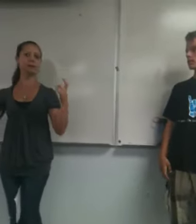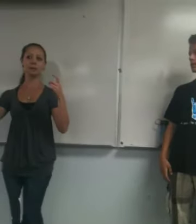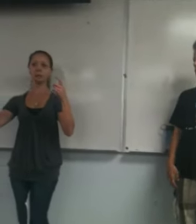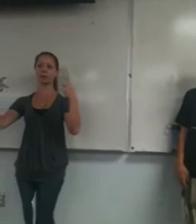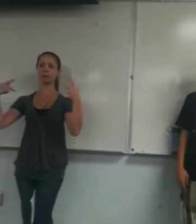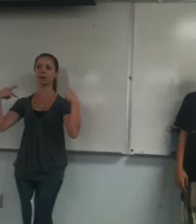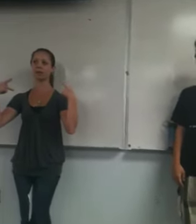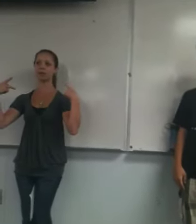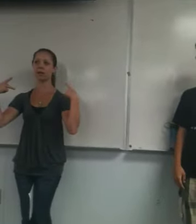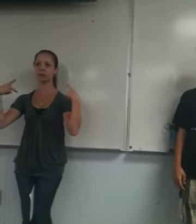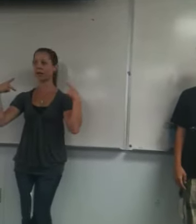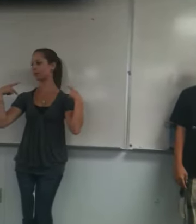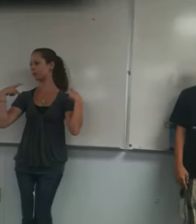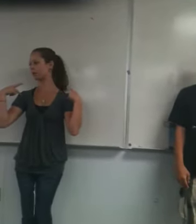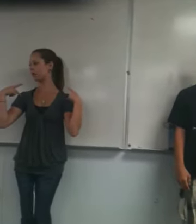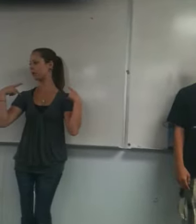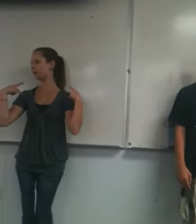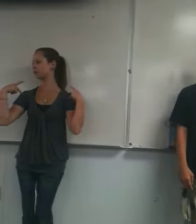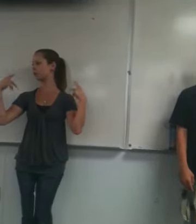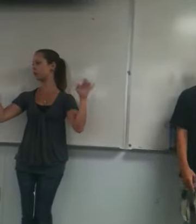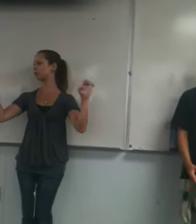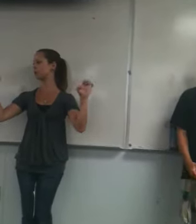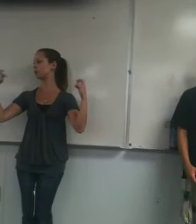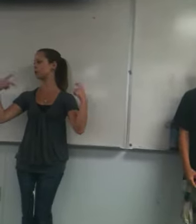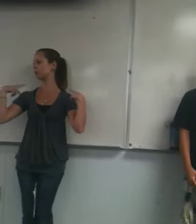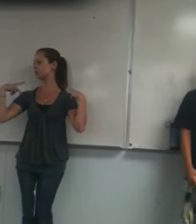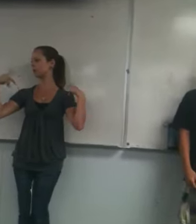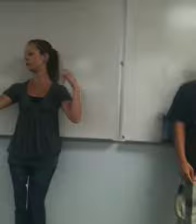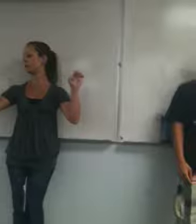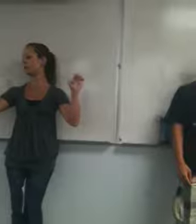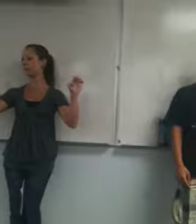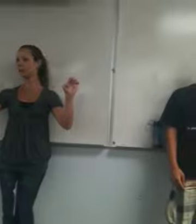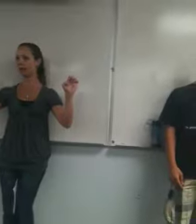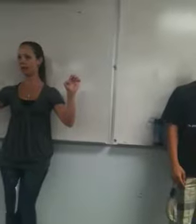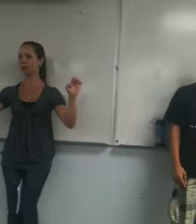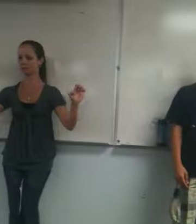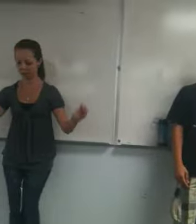then it's related to PE, so that's why you're still going off the shoulders, but you're using the P and